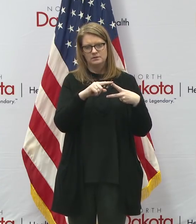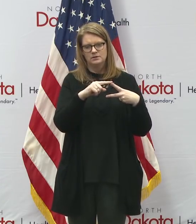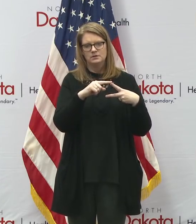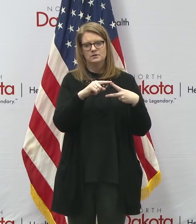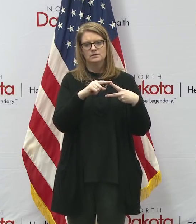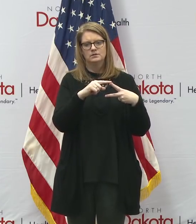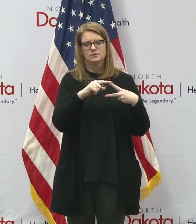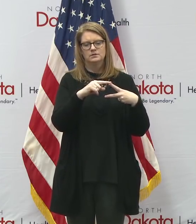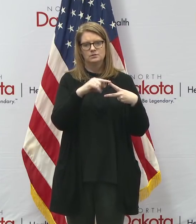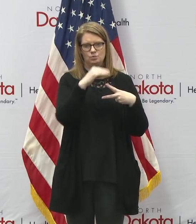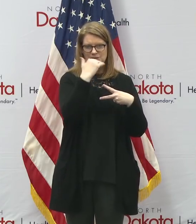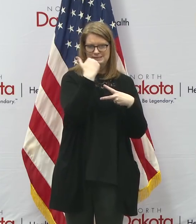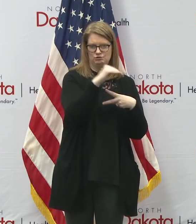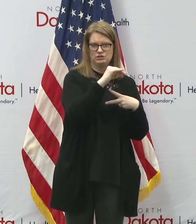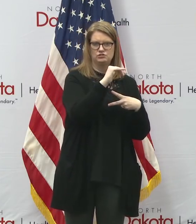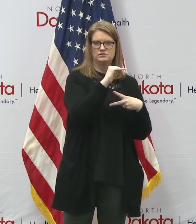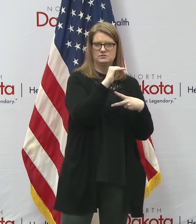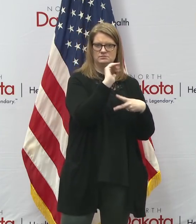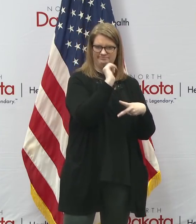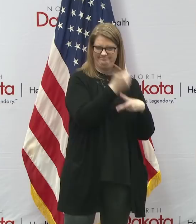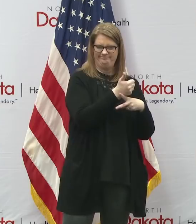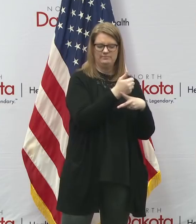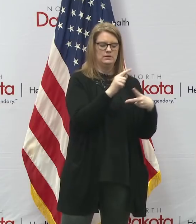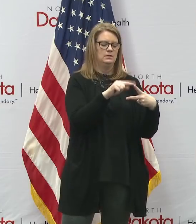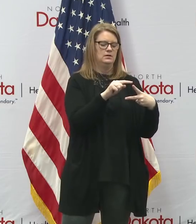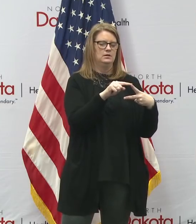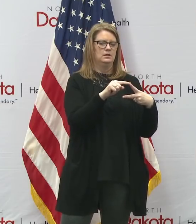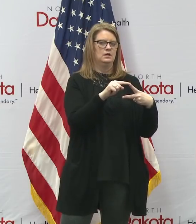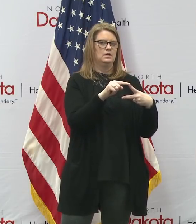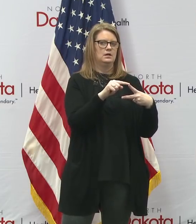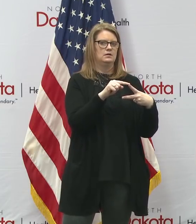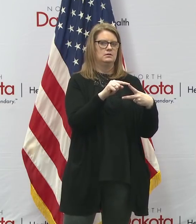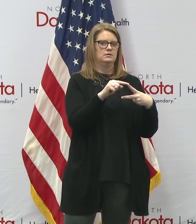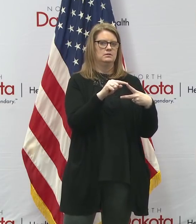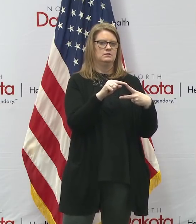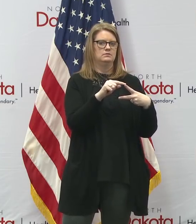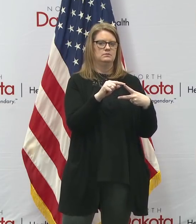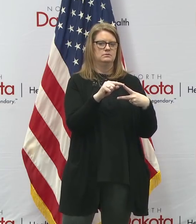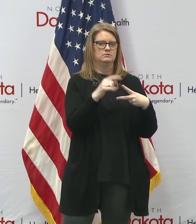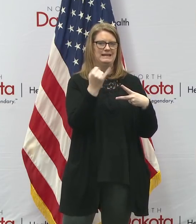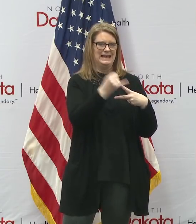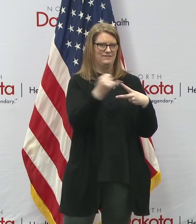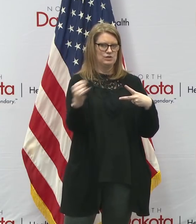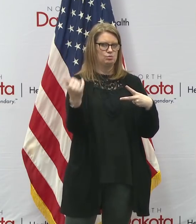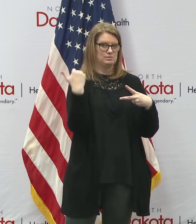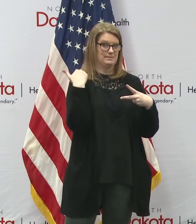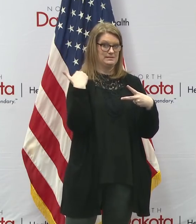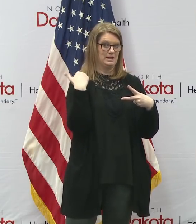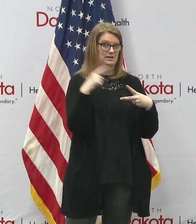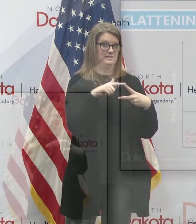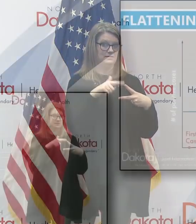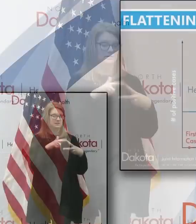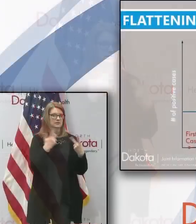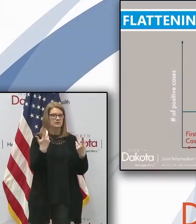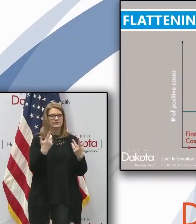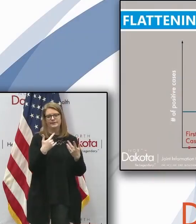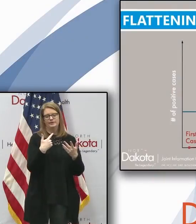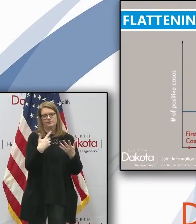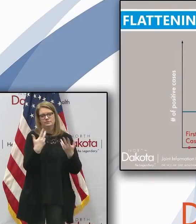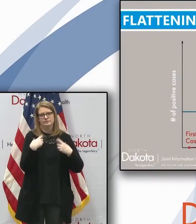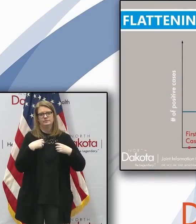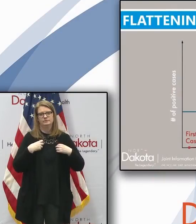the restrictions we put in place, and then primarily it's through the individual responsibility, because whatever label you put